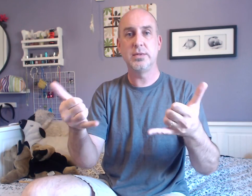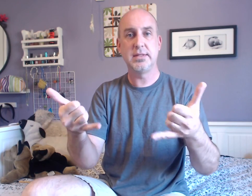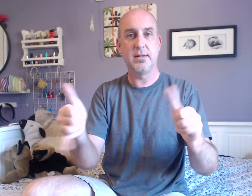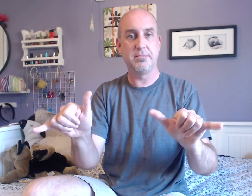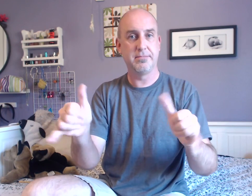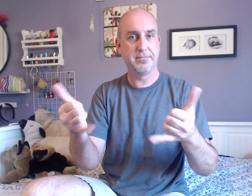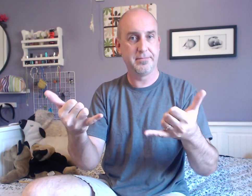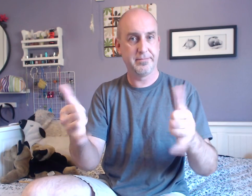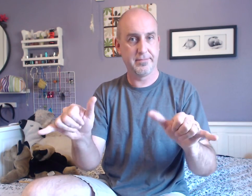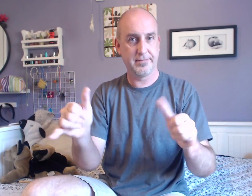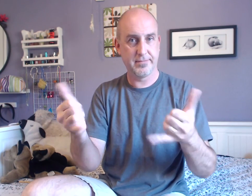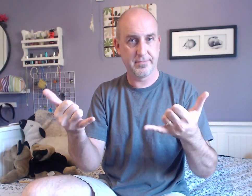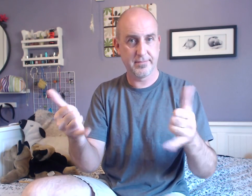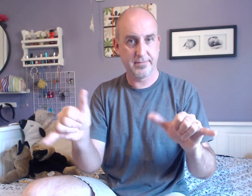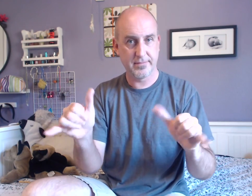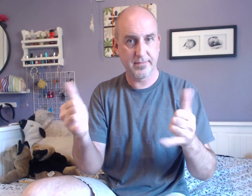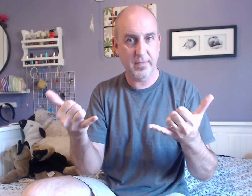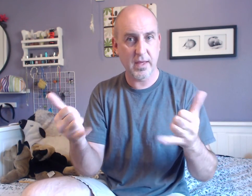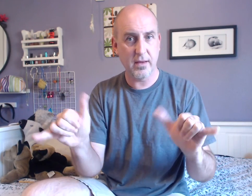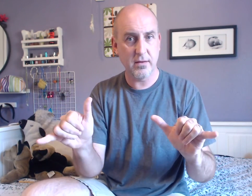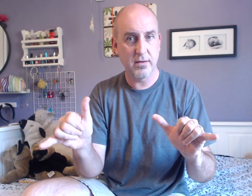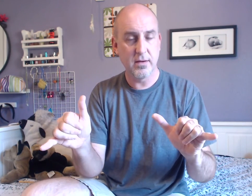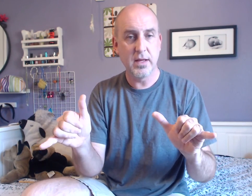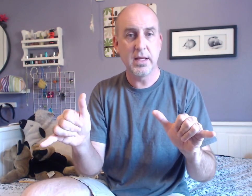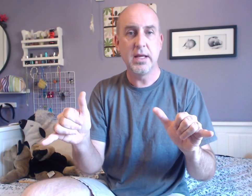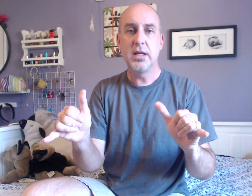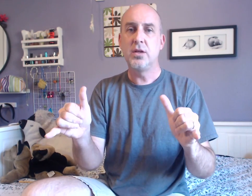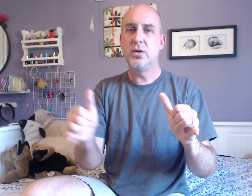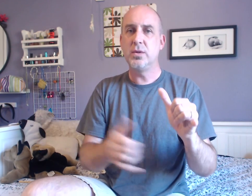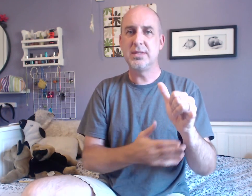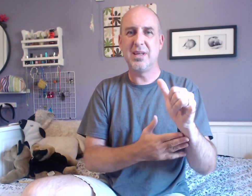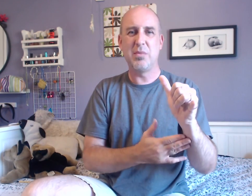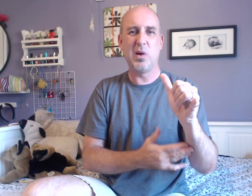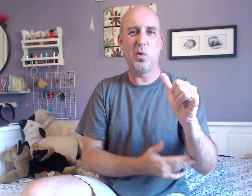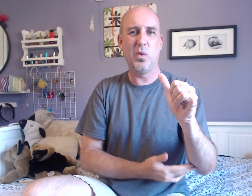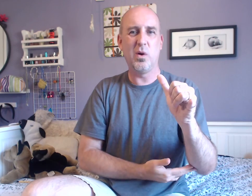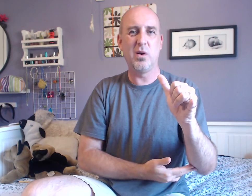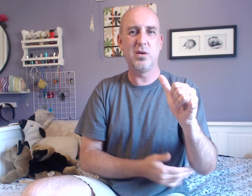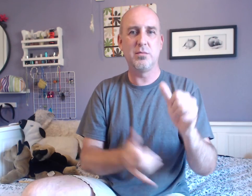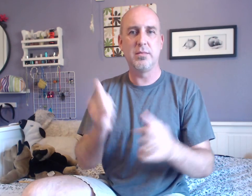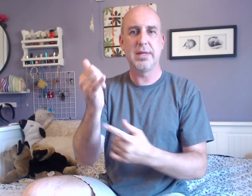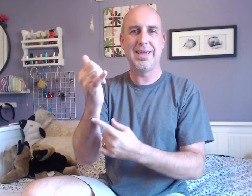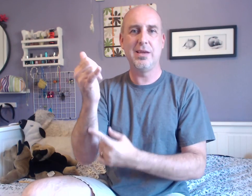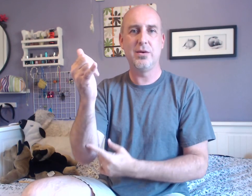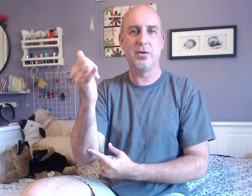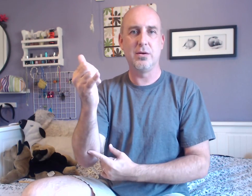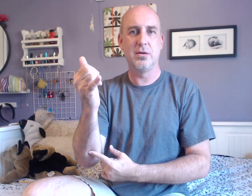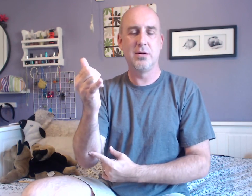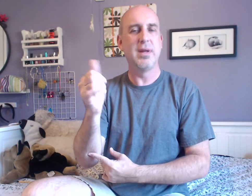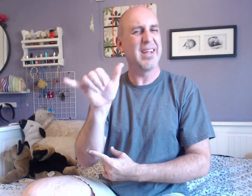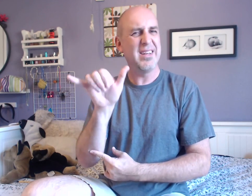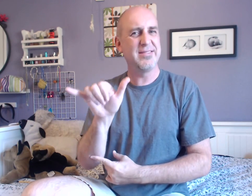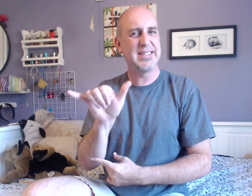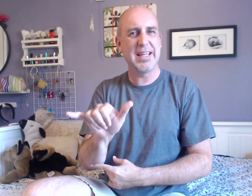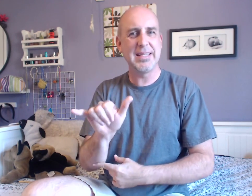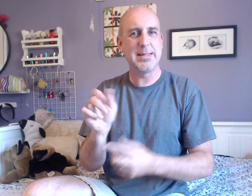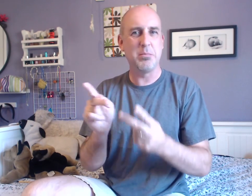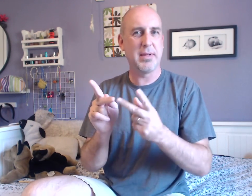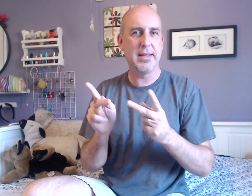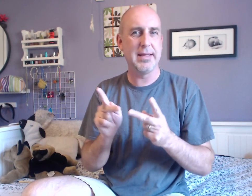them. Okay. Notice that my whole arm here kind of stays in place.